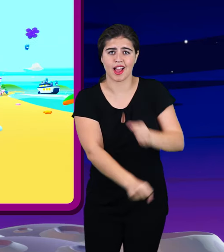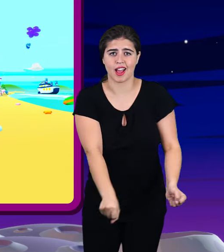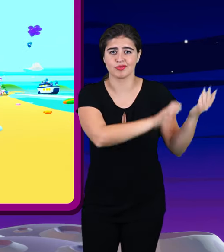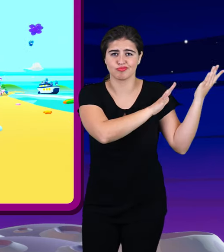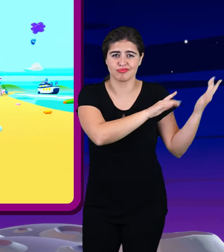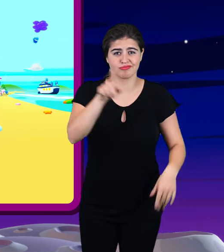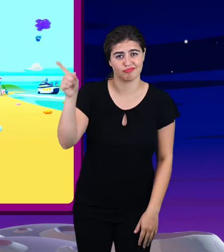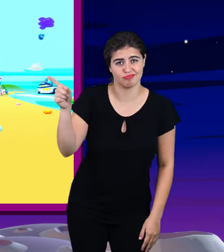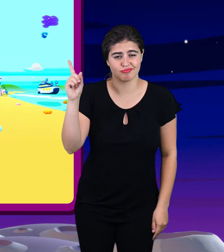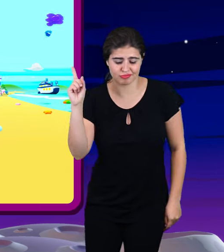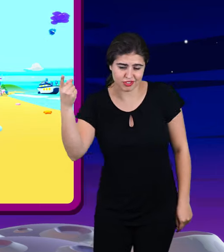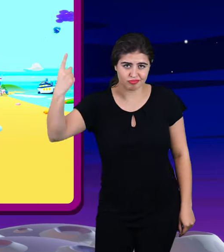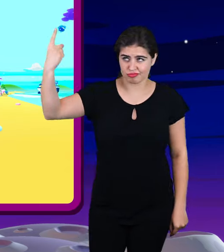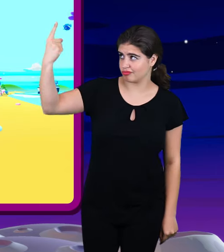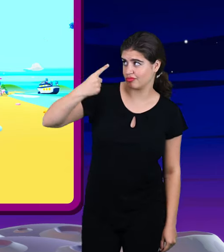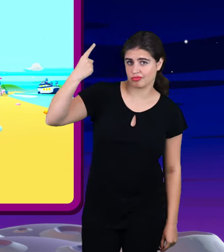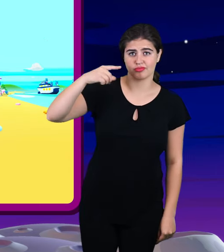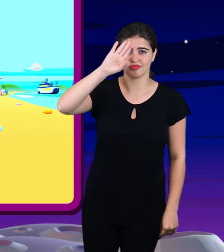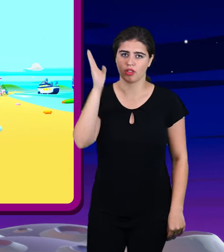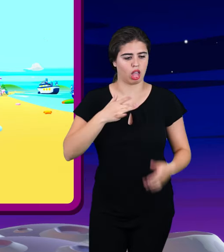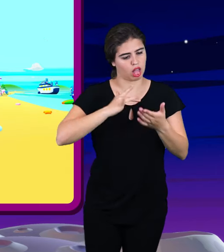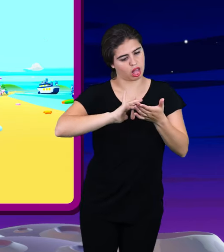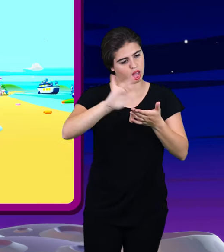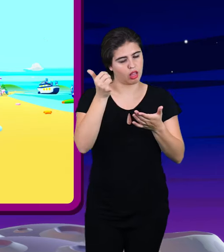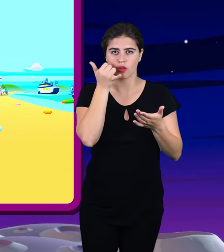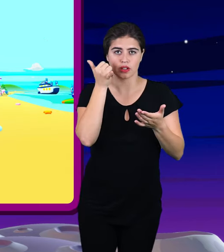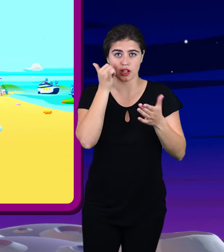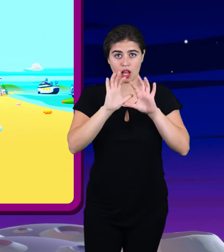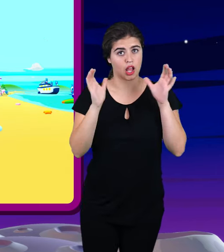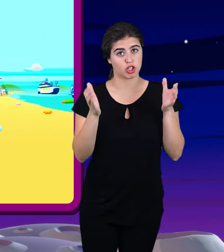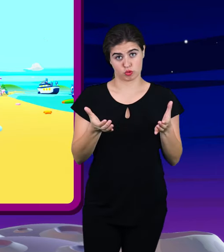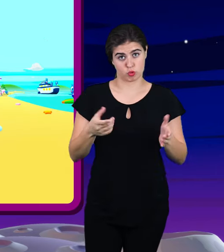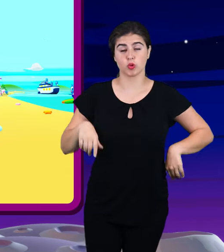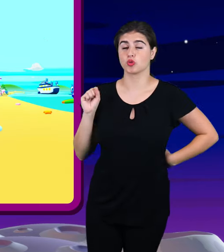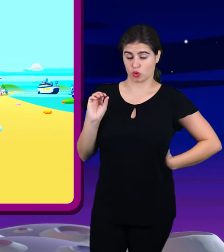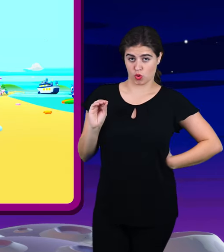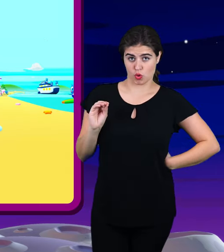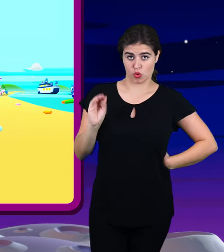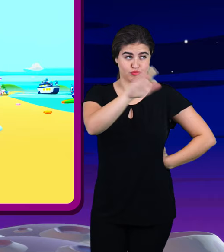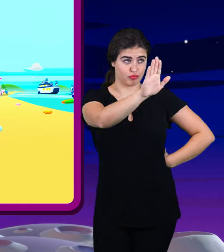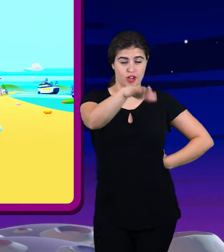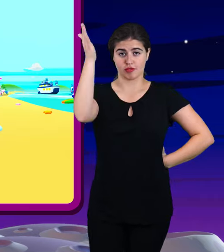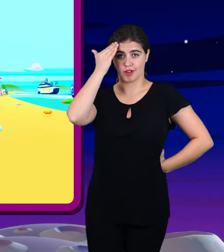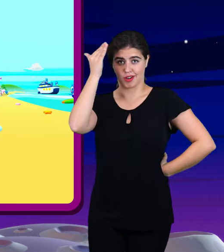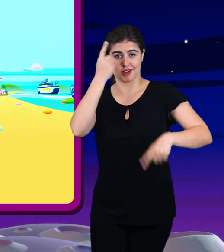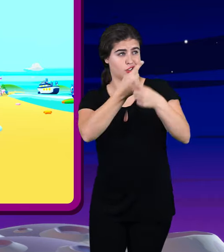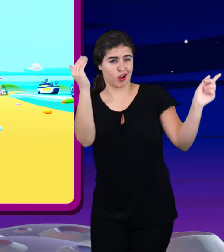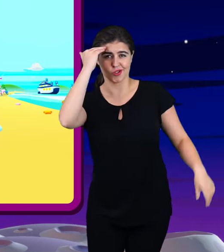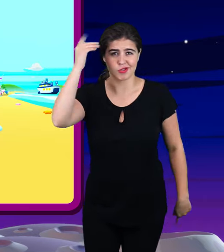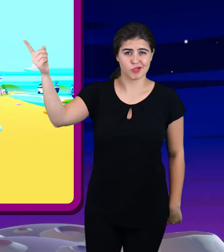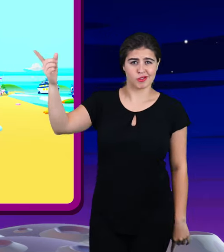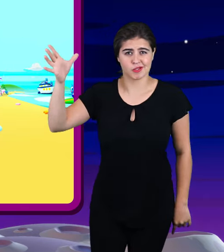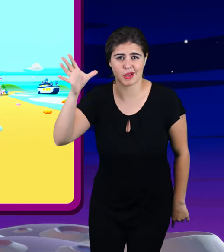out the trash and taught me not to be on my phone when I am in class. So